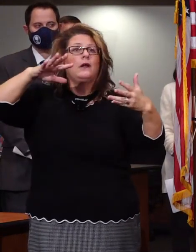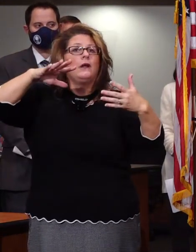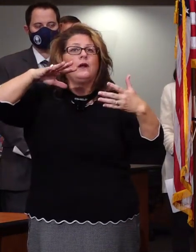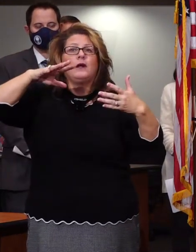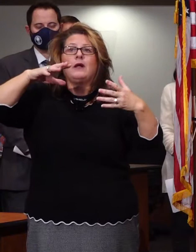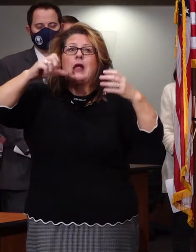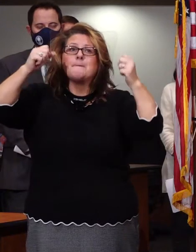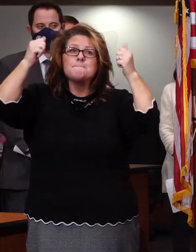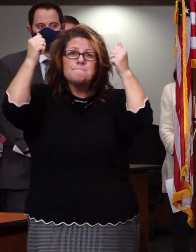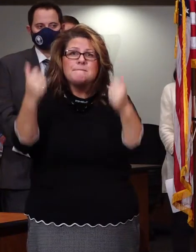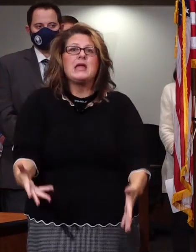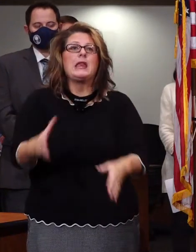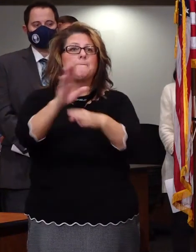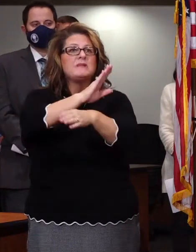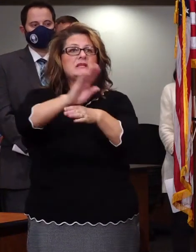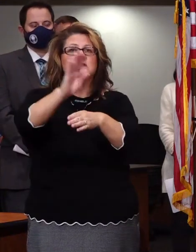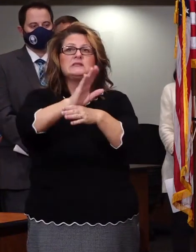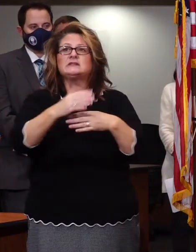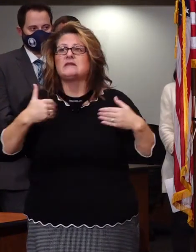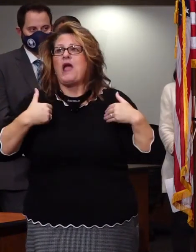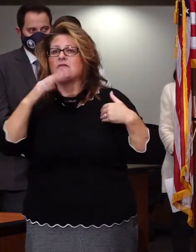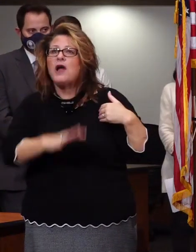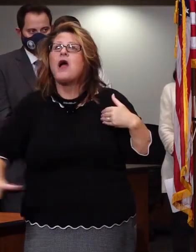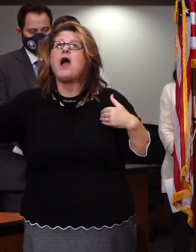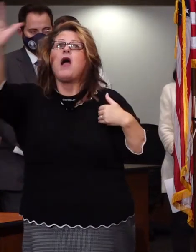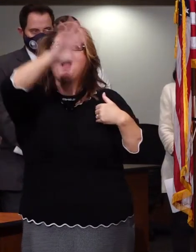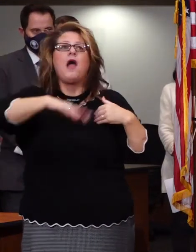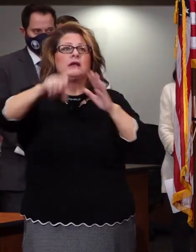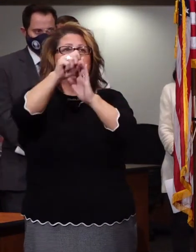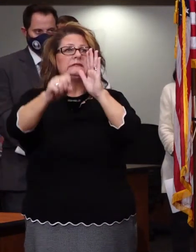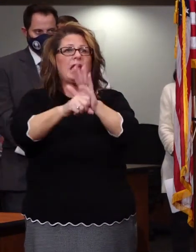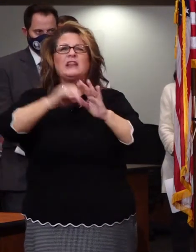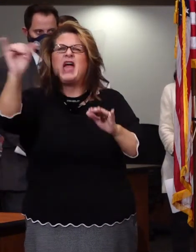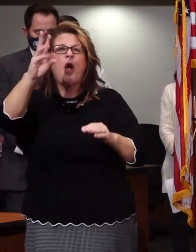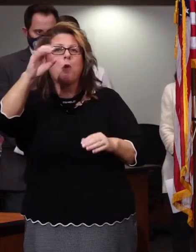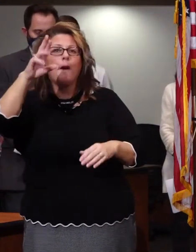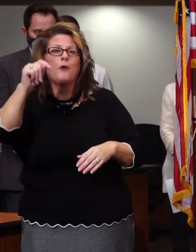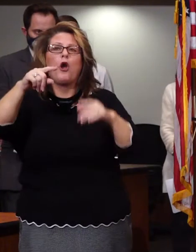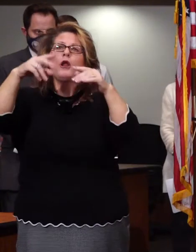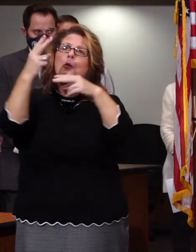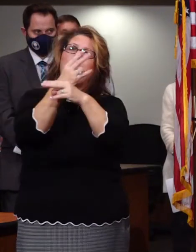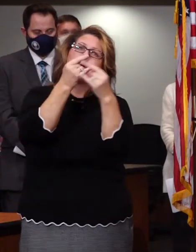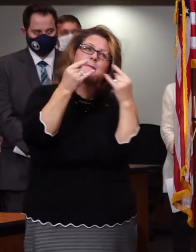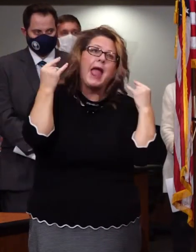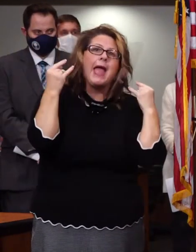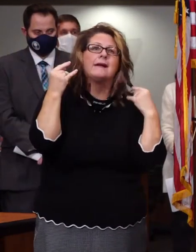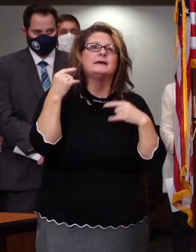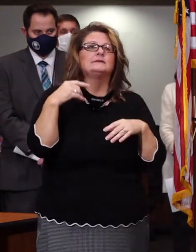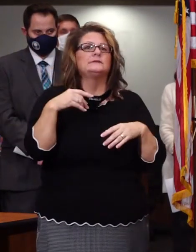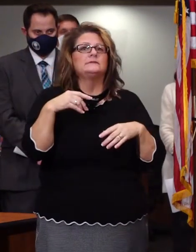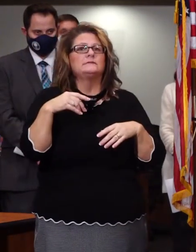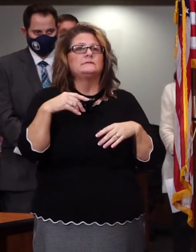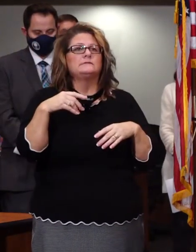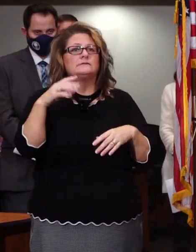of businesses around the state, and they all have signs up, and they say wear your mask and all that. They're under no